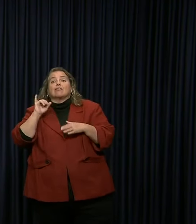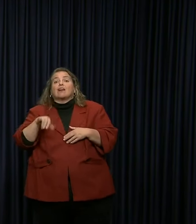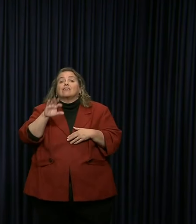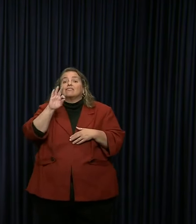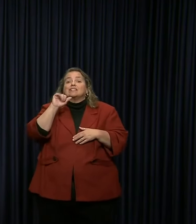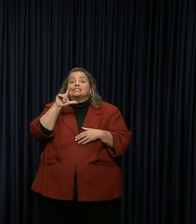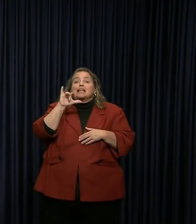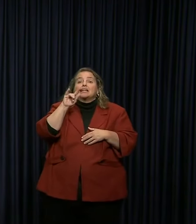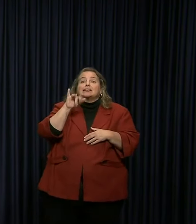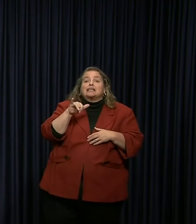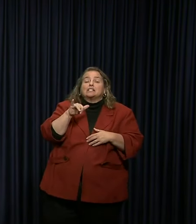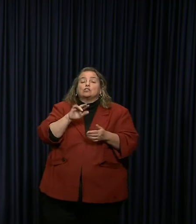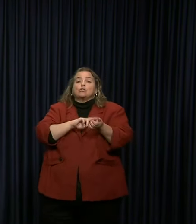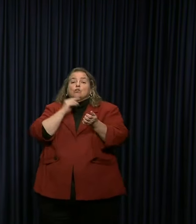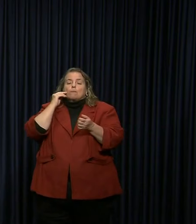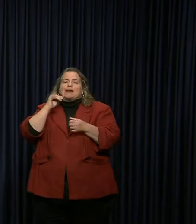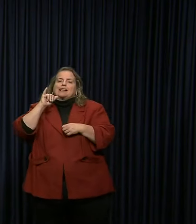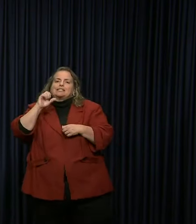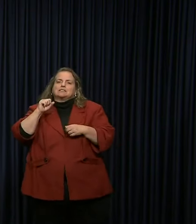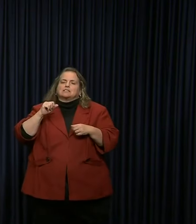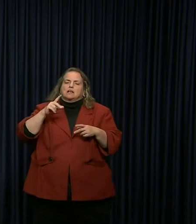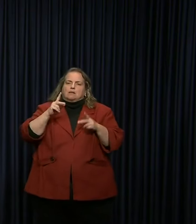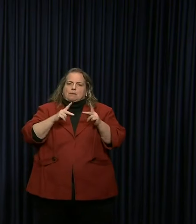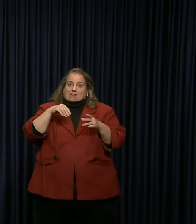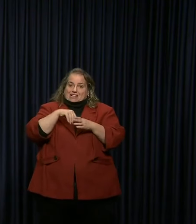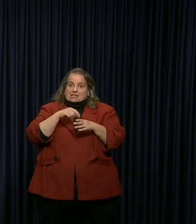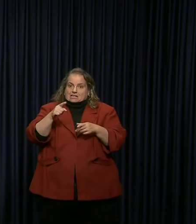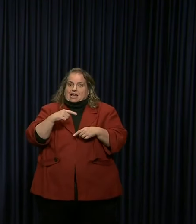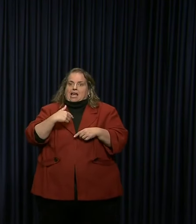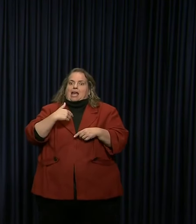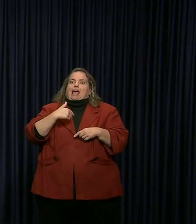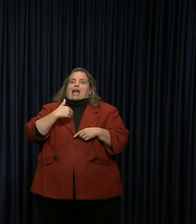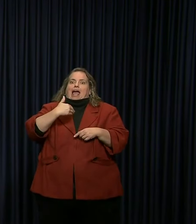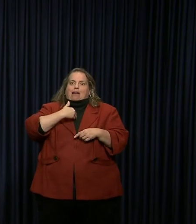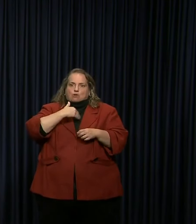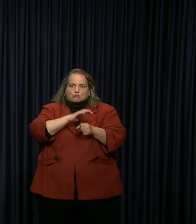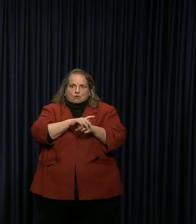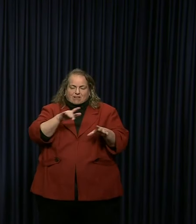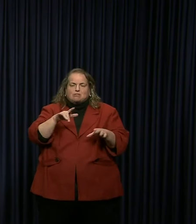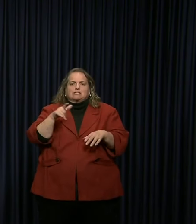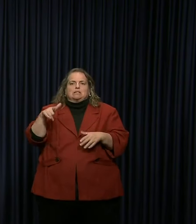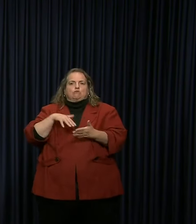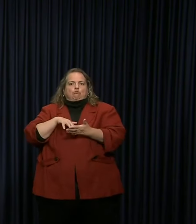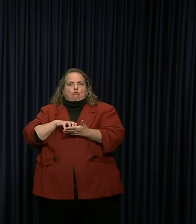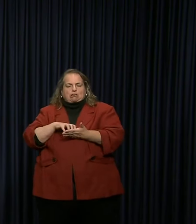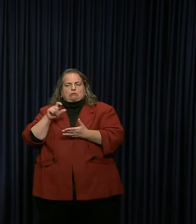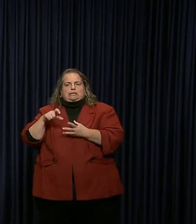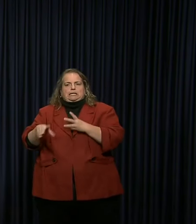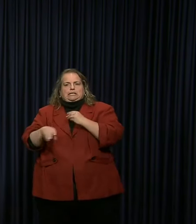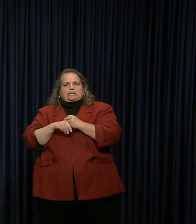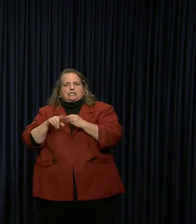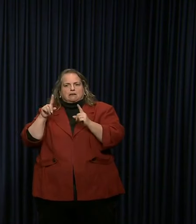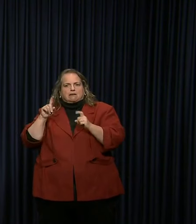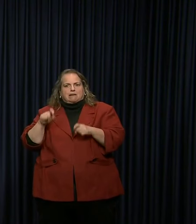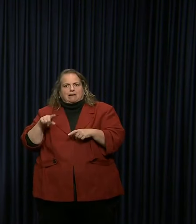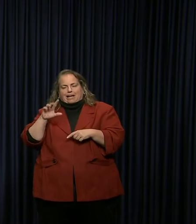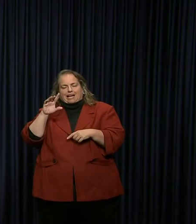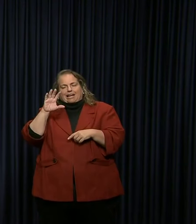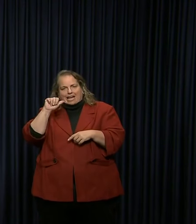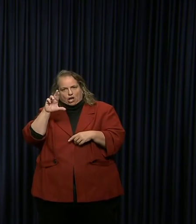are residents testing positive that may be fragile and may need additional care. Your number 2